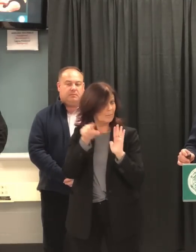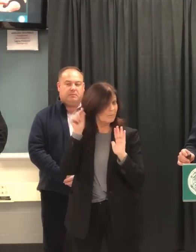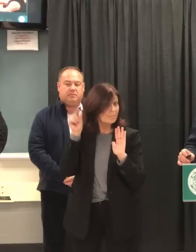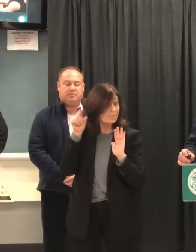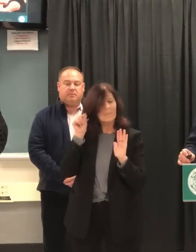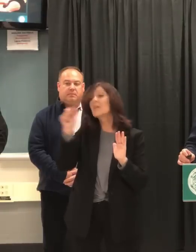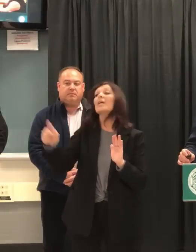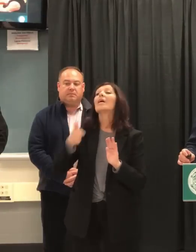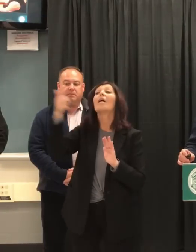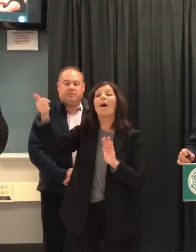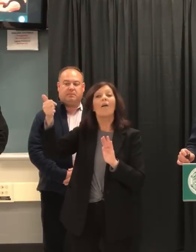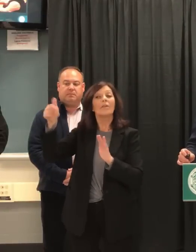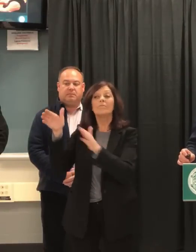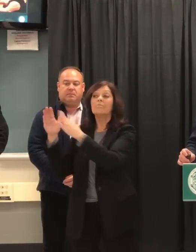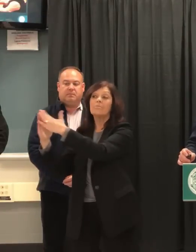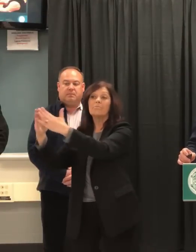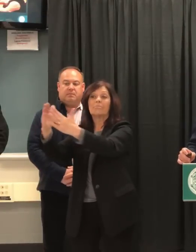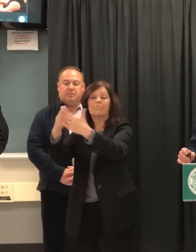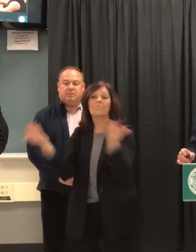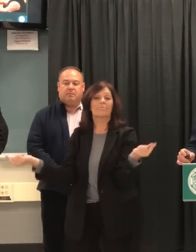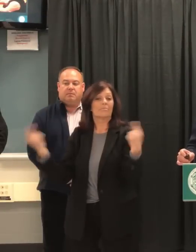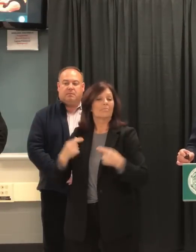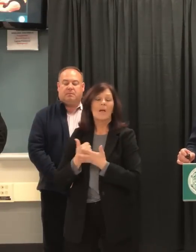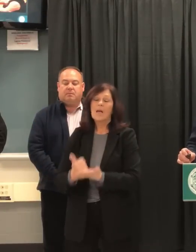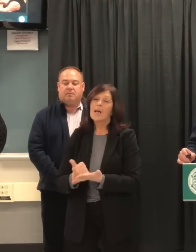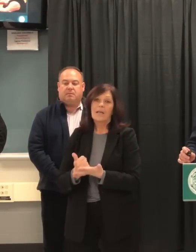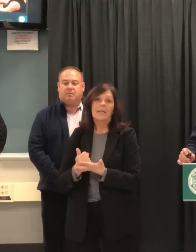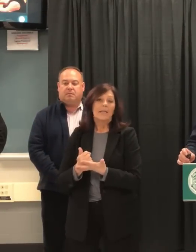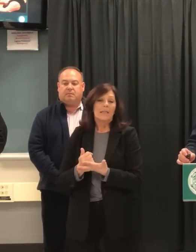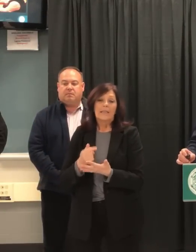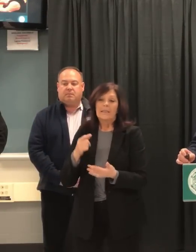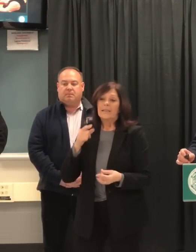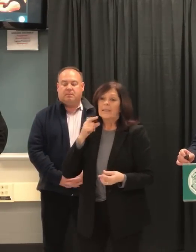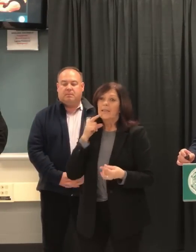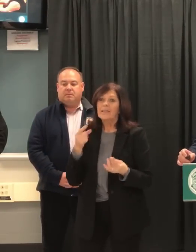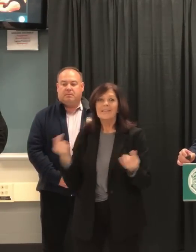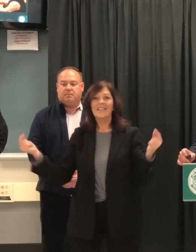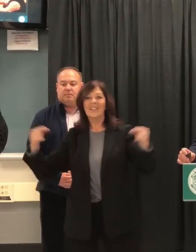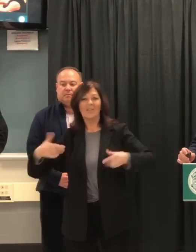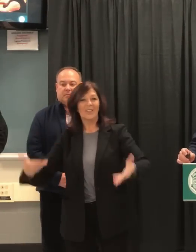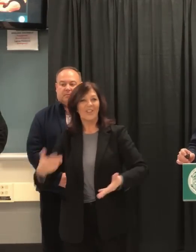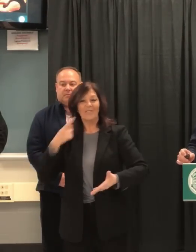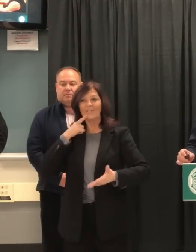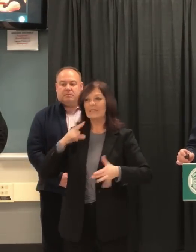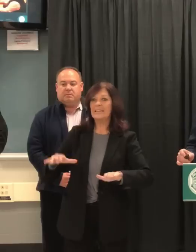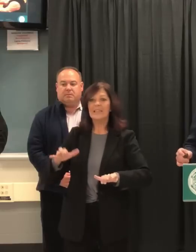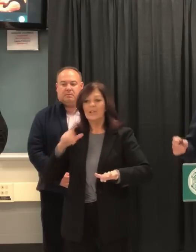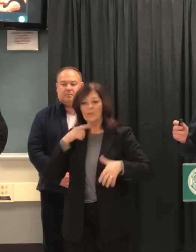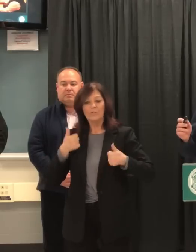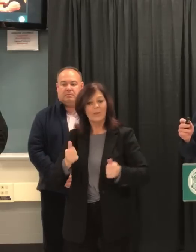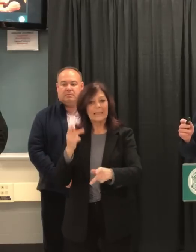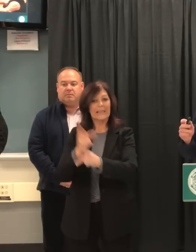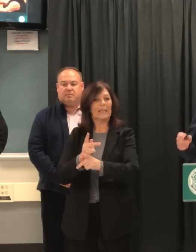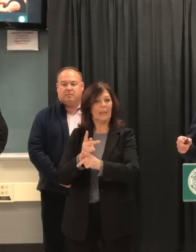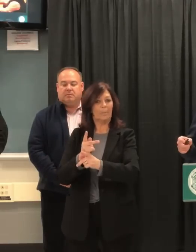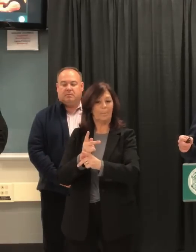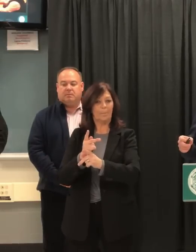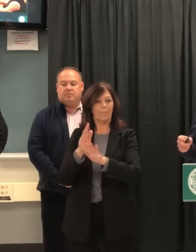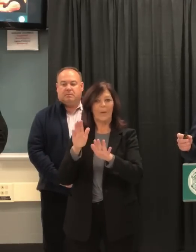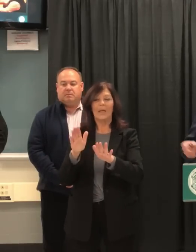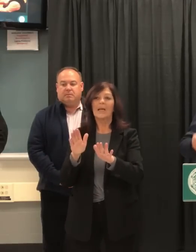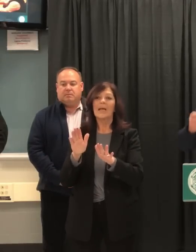other municipalities. This is a somewhat hive of activity. We're trying to keep it as the least amount